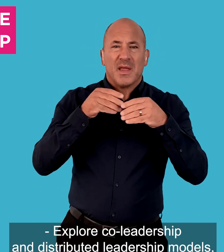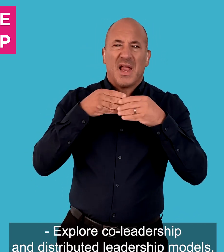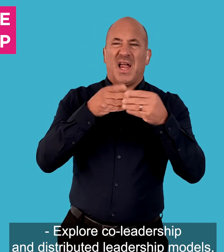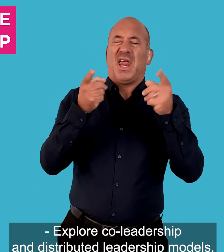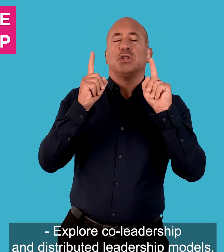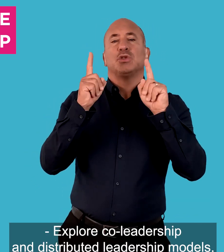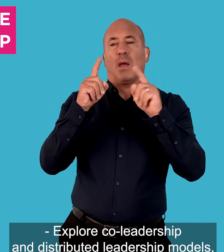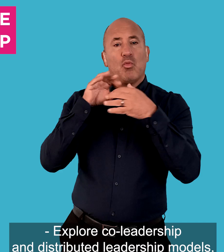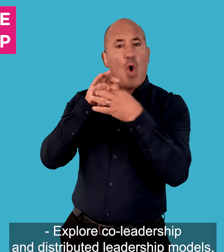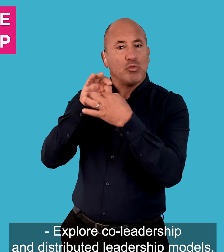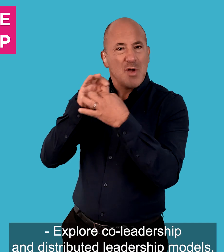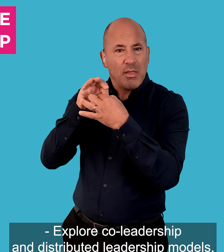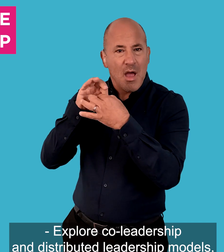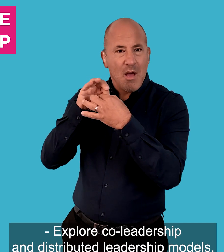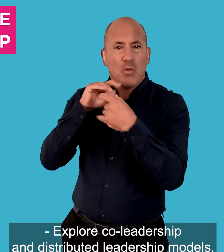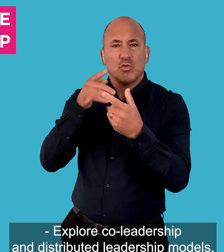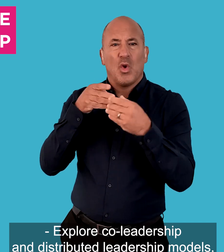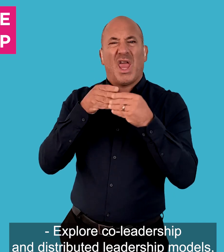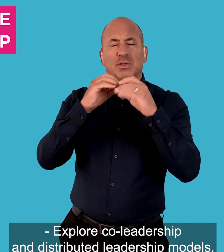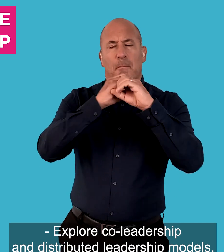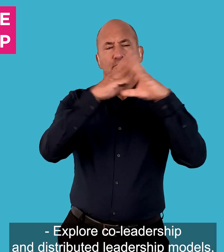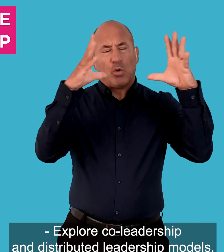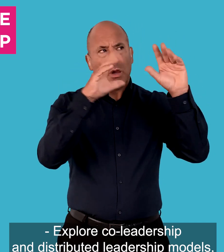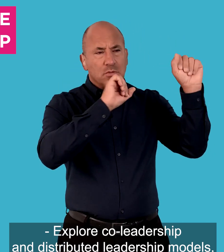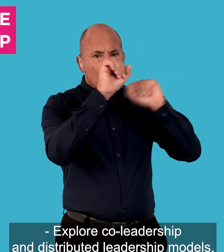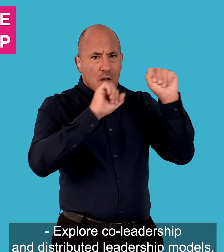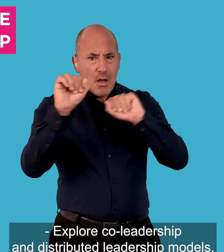Explore co-leadership and distributed leadership models,